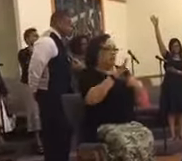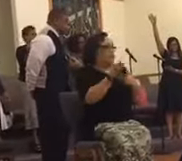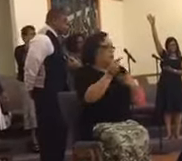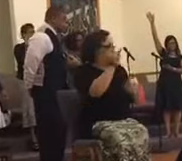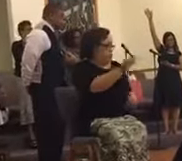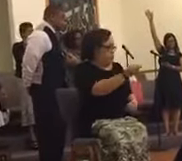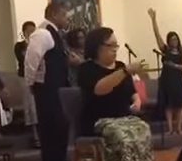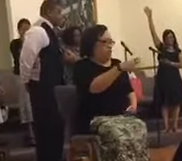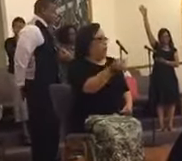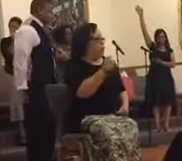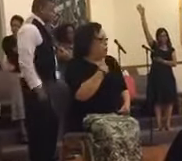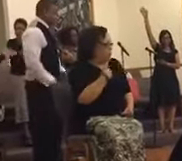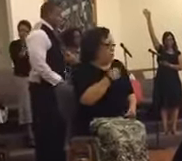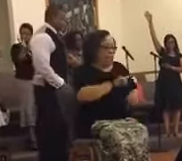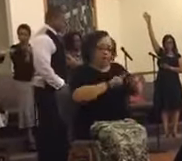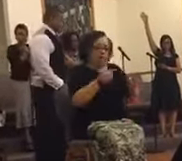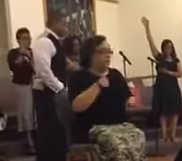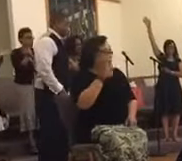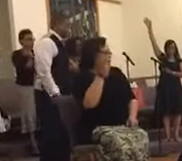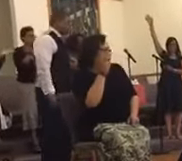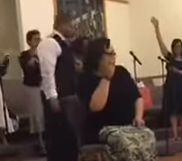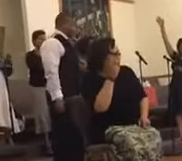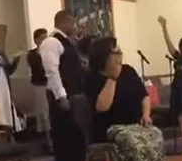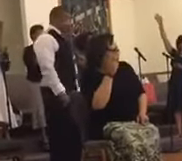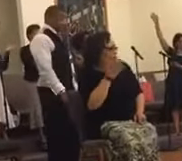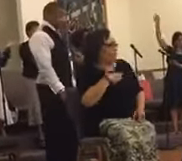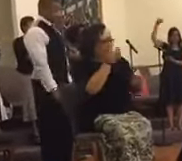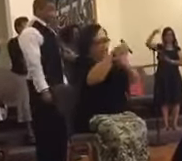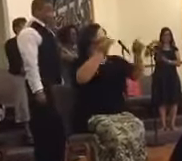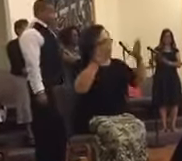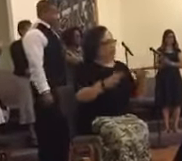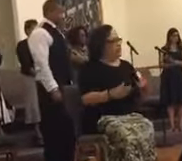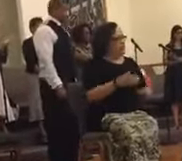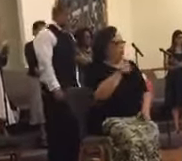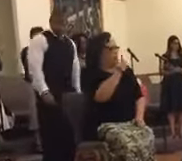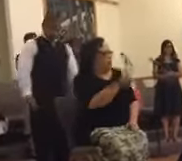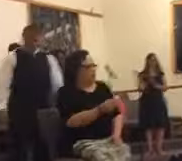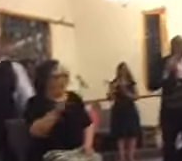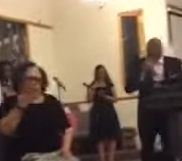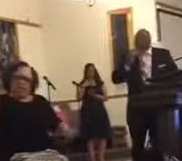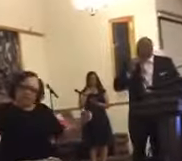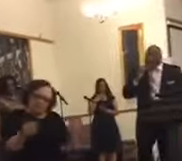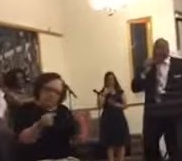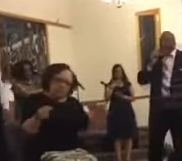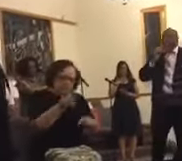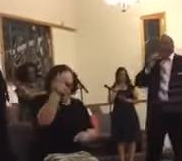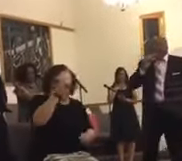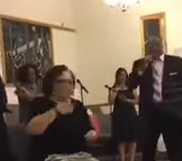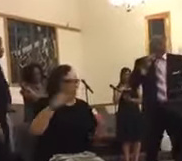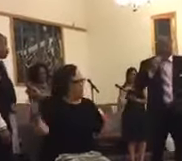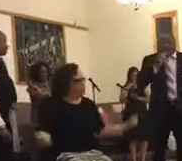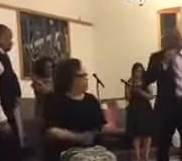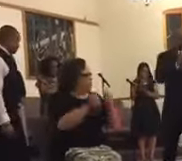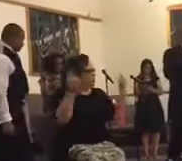But I heard Isaiah say he was wounded.